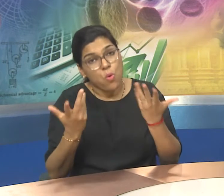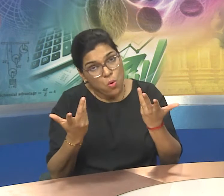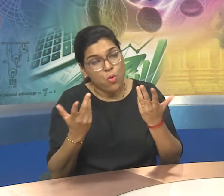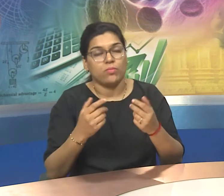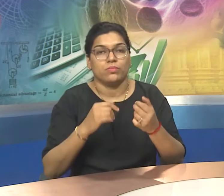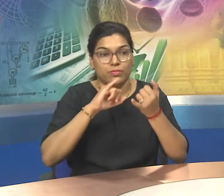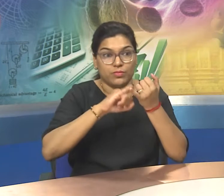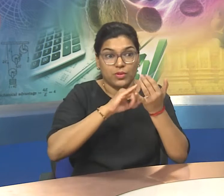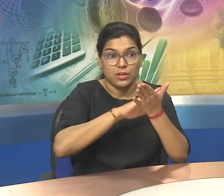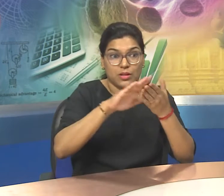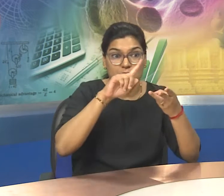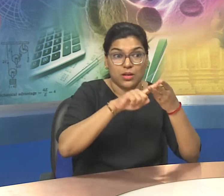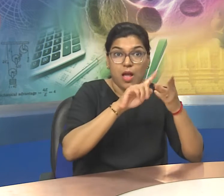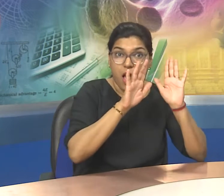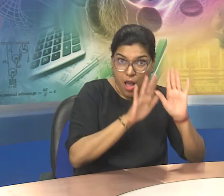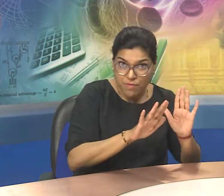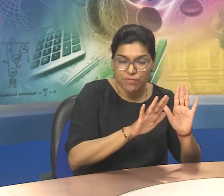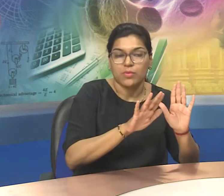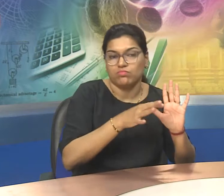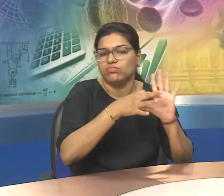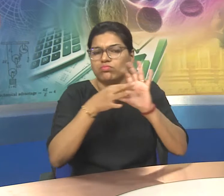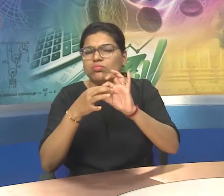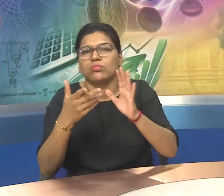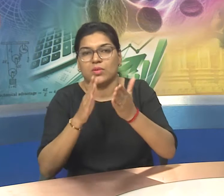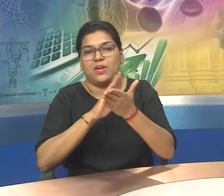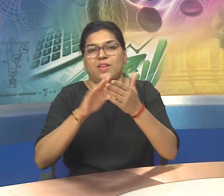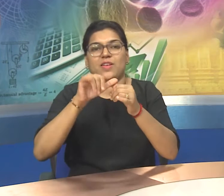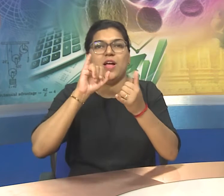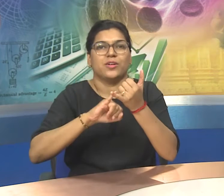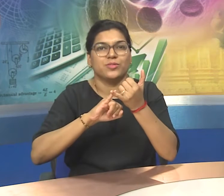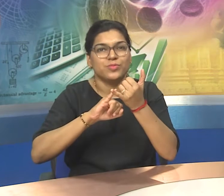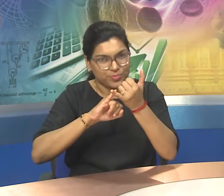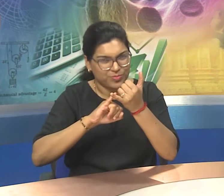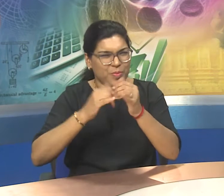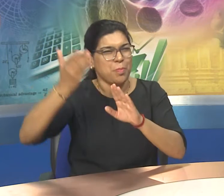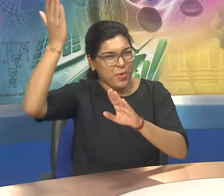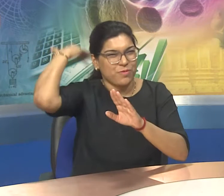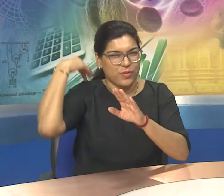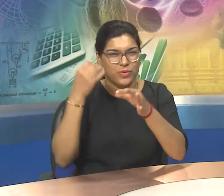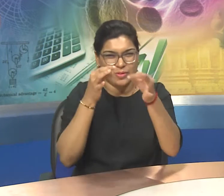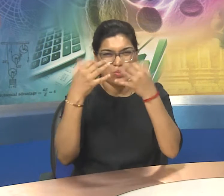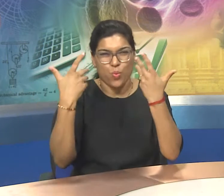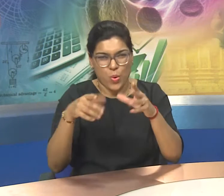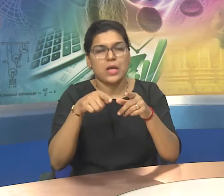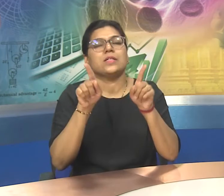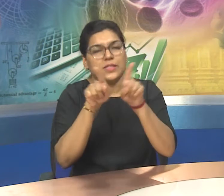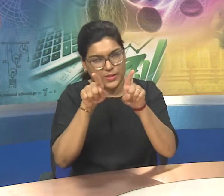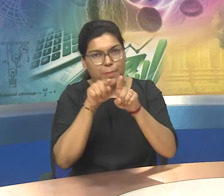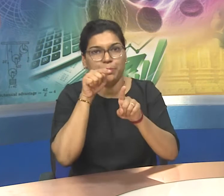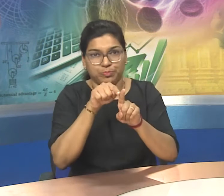about which we are talking. So has and have would be used according to the subject, which I